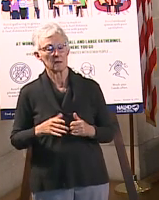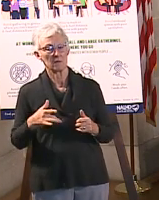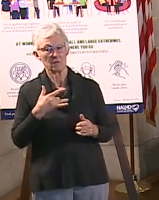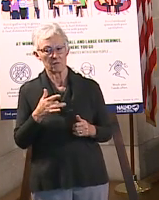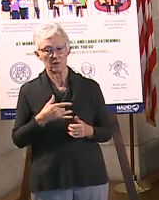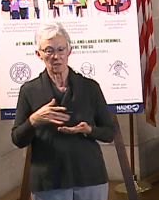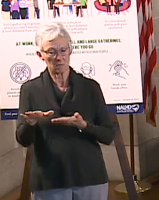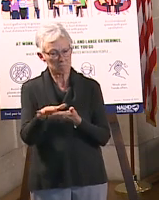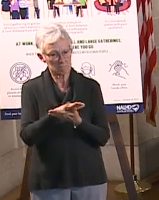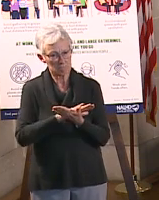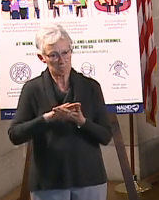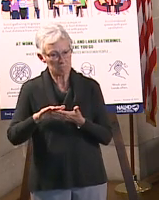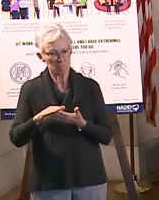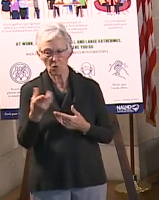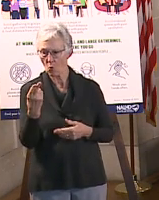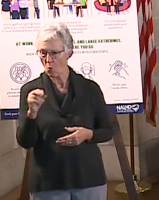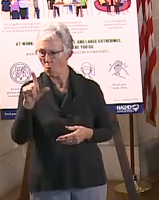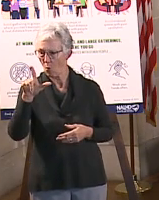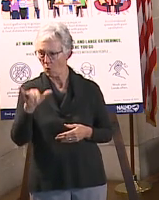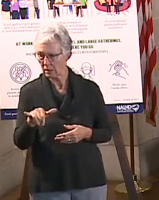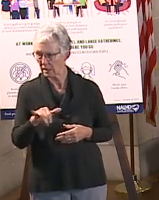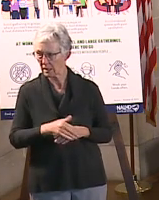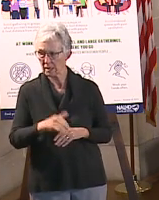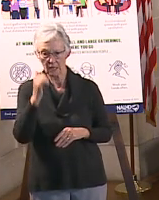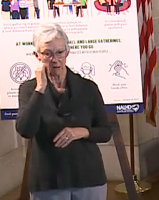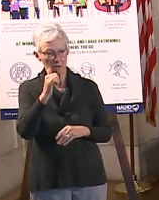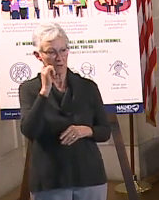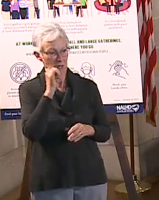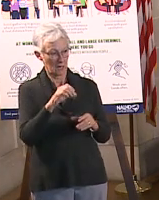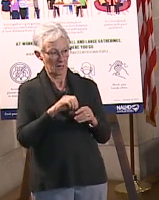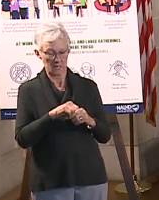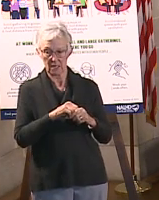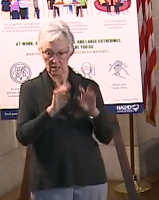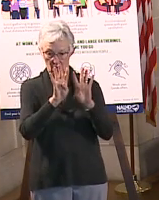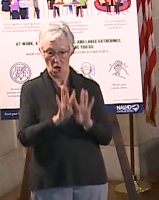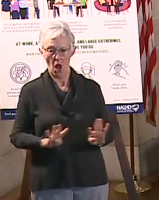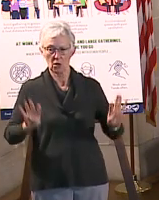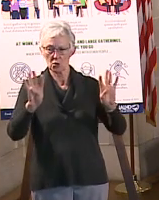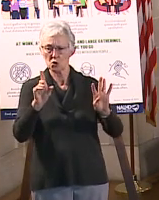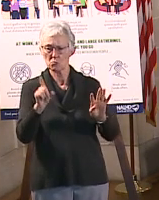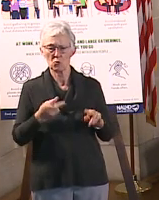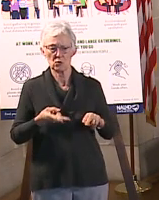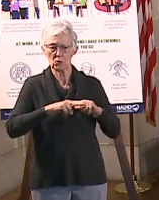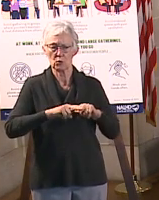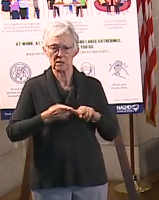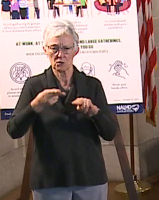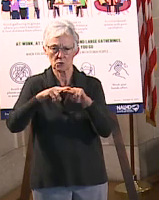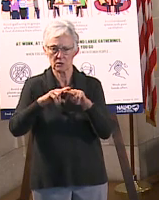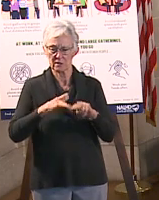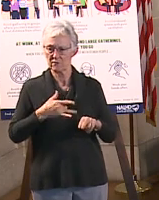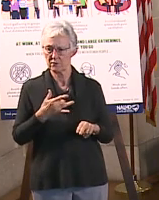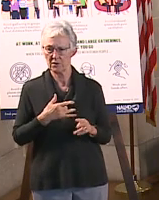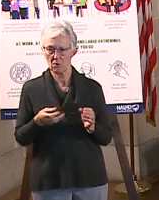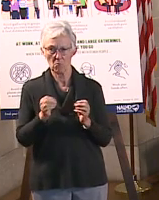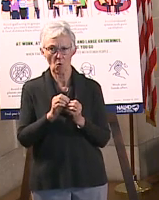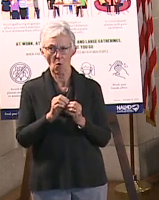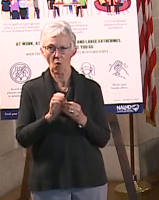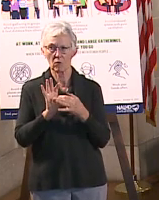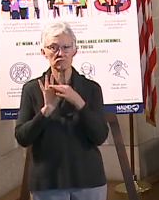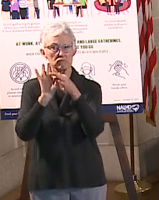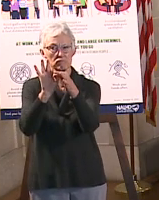and that every day in Hanukkah you're supposed to increase your holiness. And it really fits in, I think, with regard to where we are right